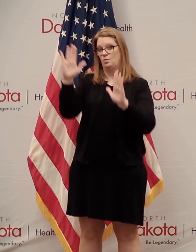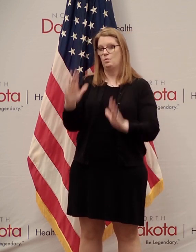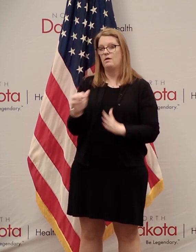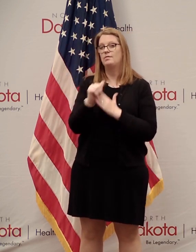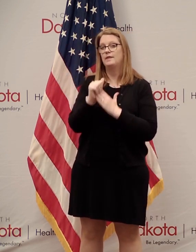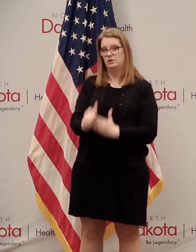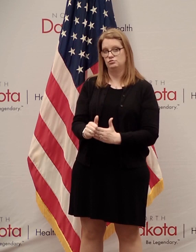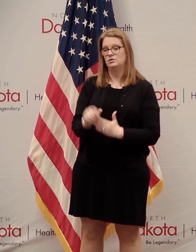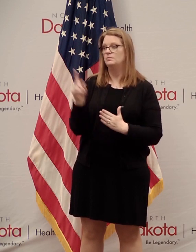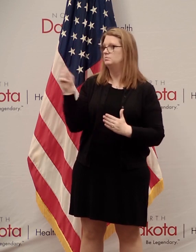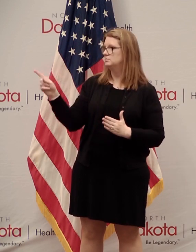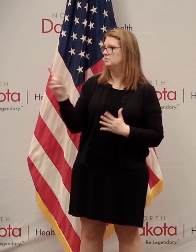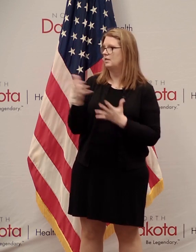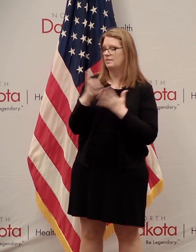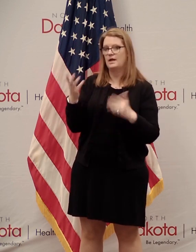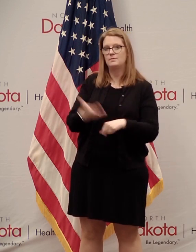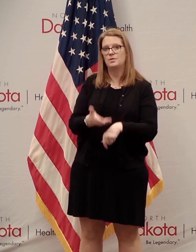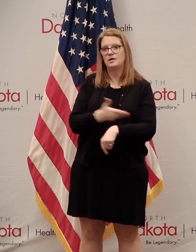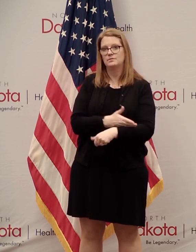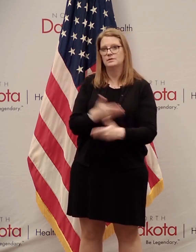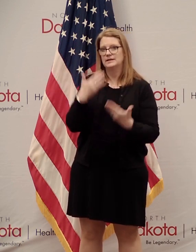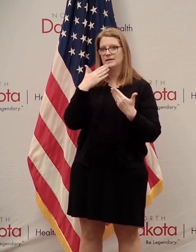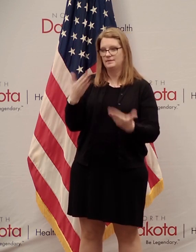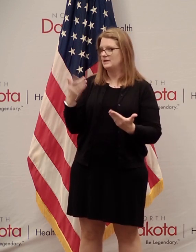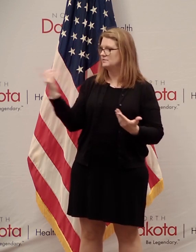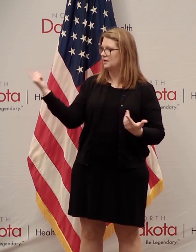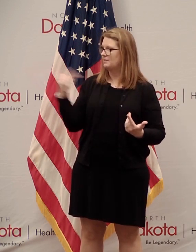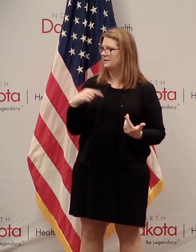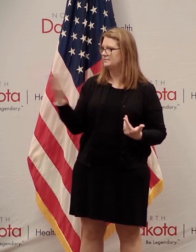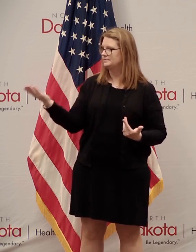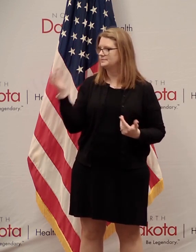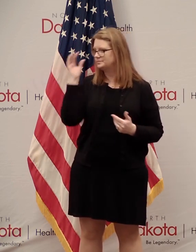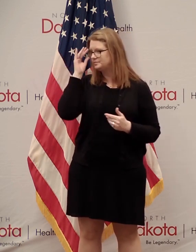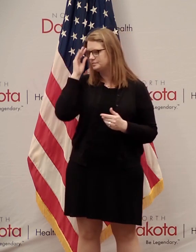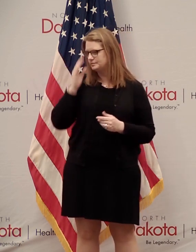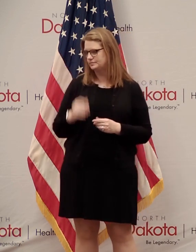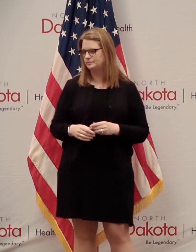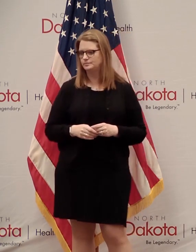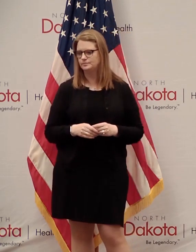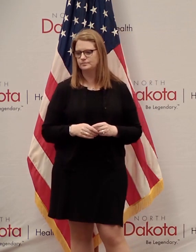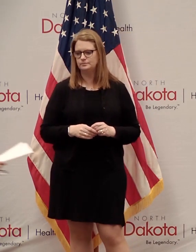they're making a lot of progress, and here she is. Michelle, thanks for being here.